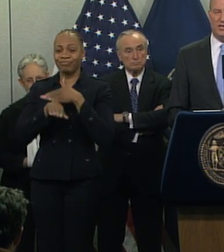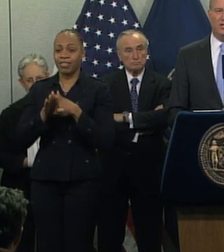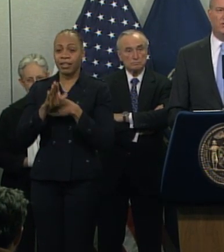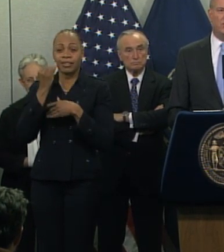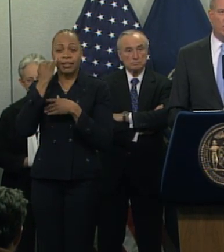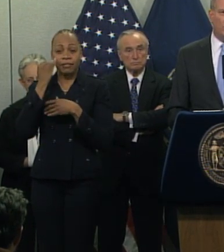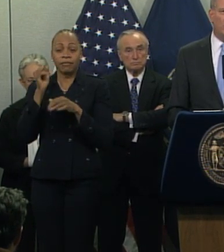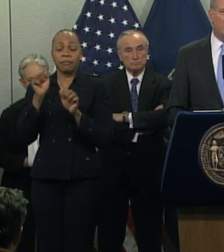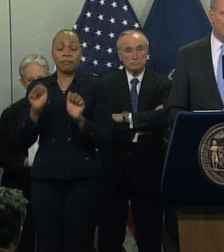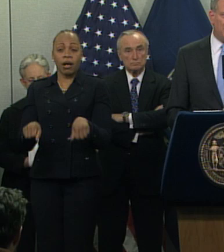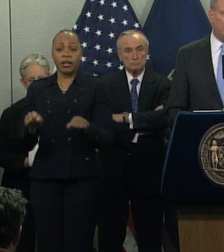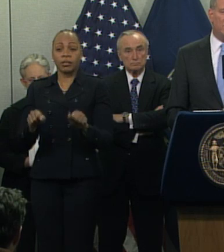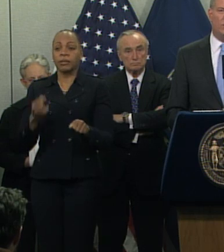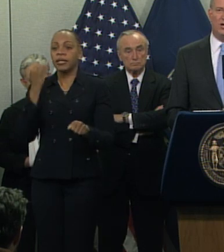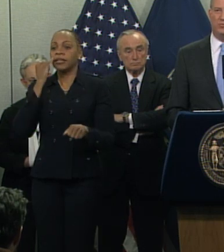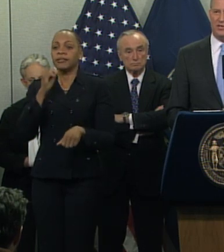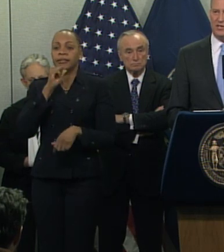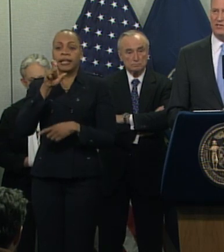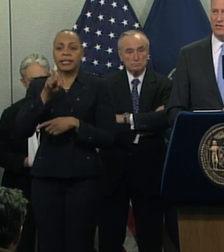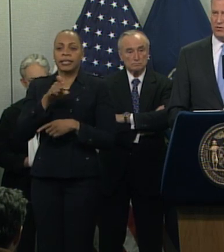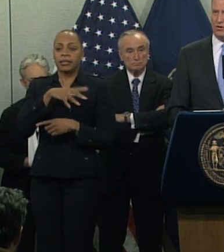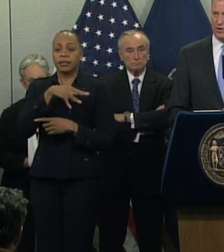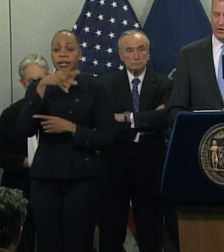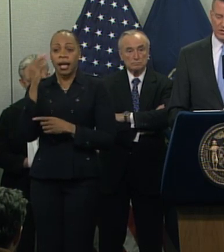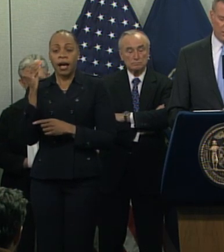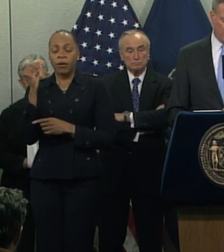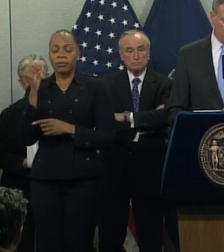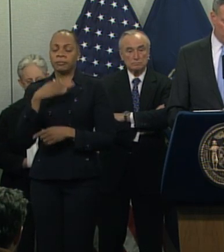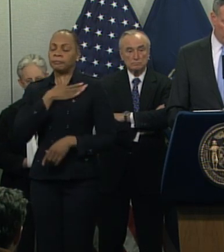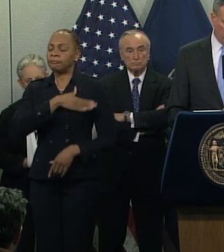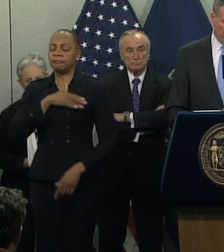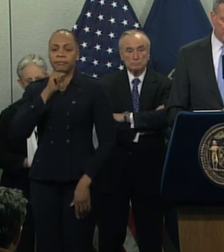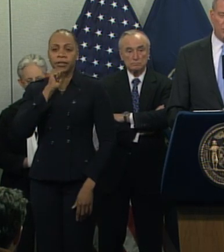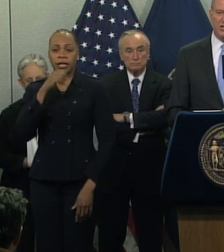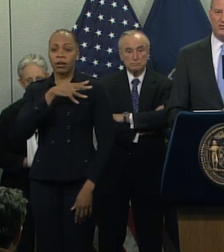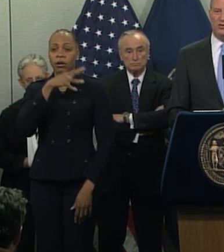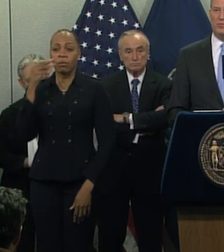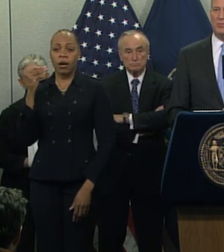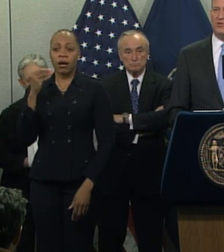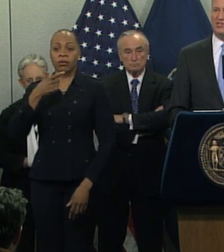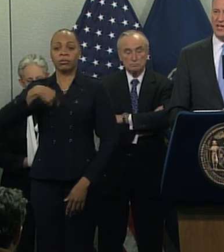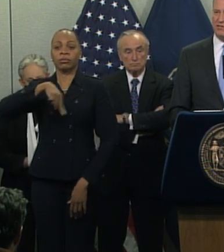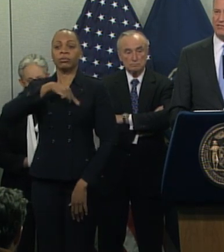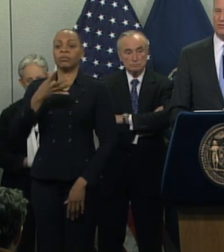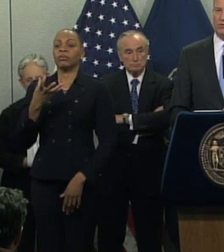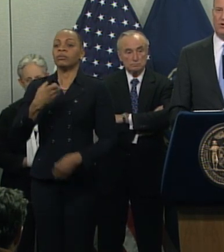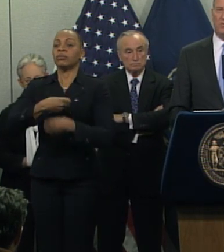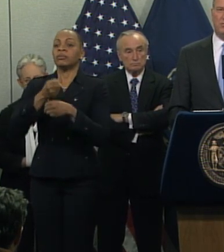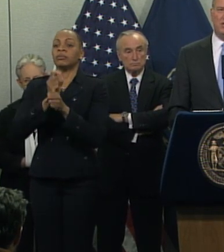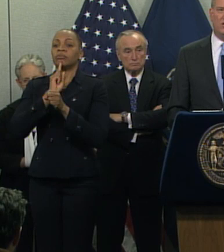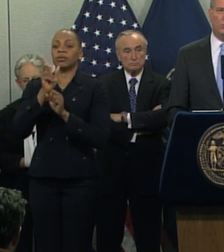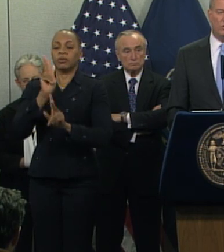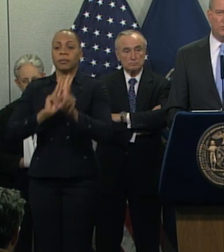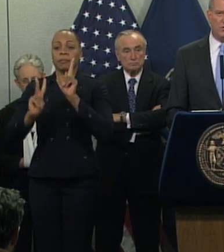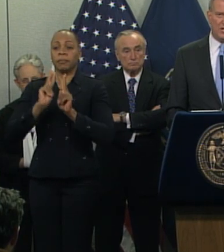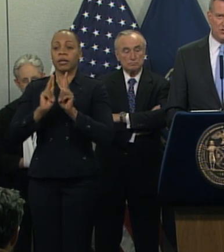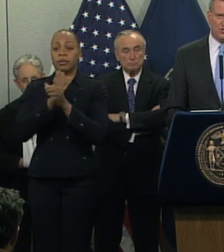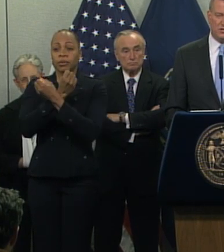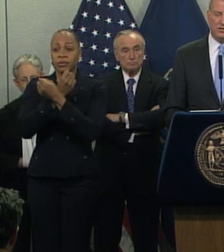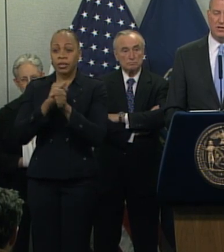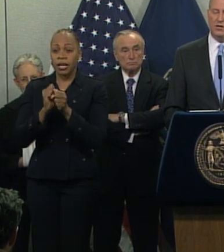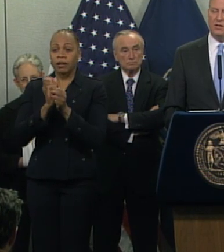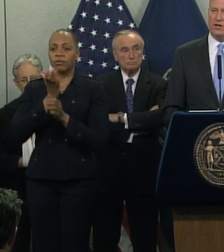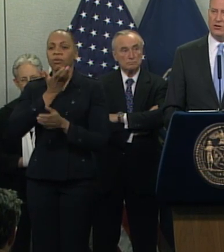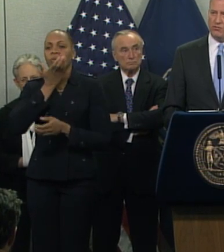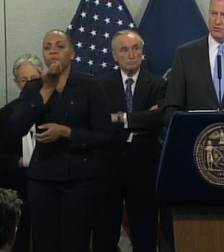possible. If you don't need to go out, please don't go out. We want to make sure that people are safe. We want them to be in a warm